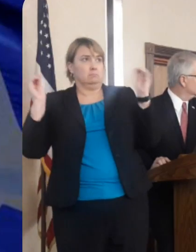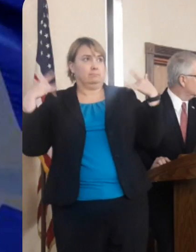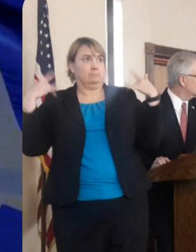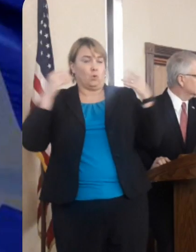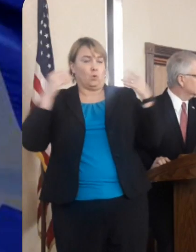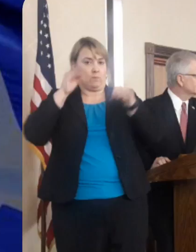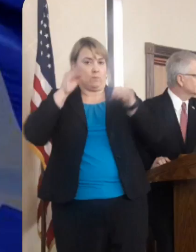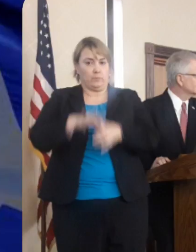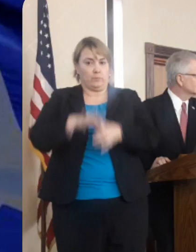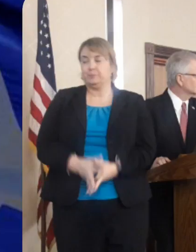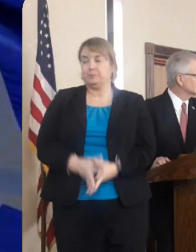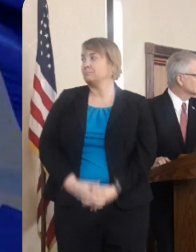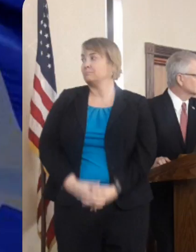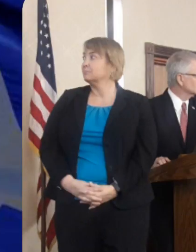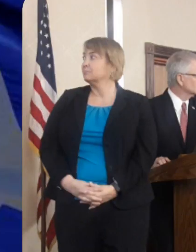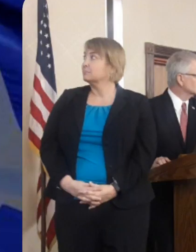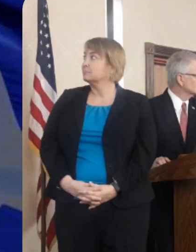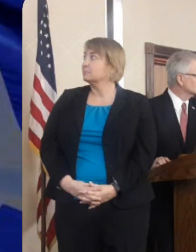So,